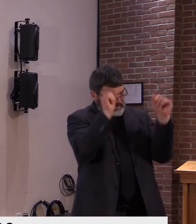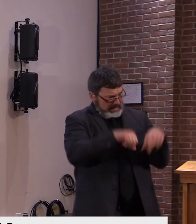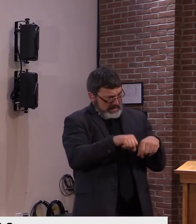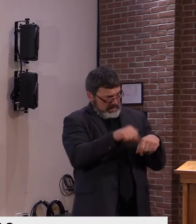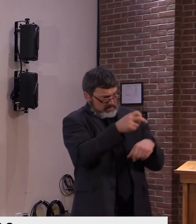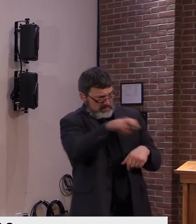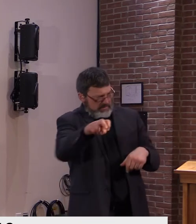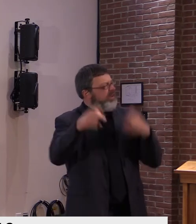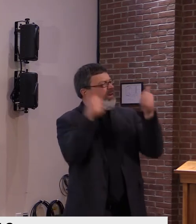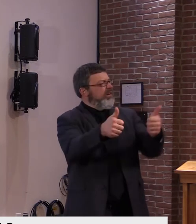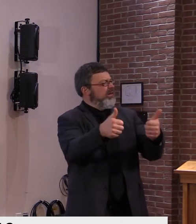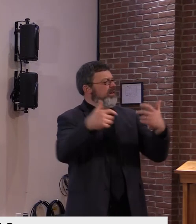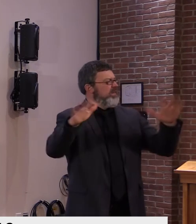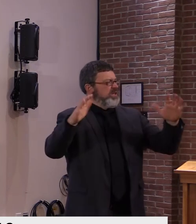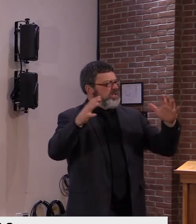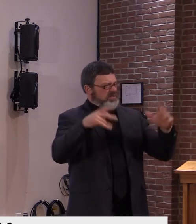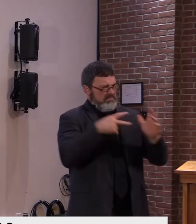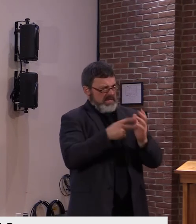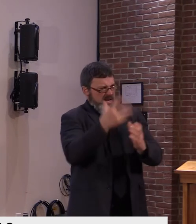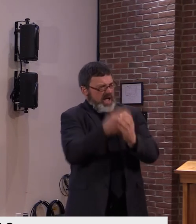absence.